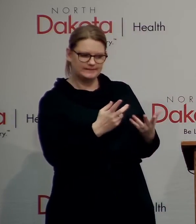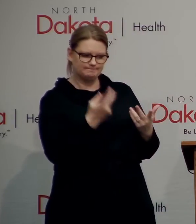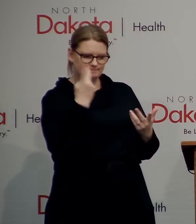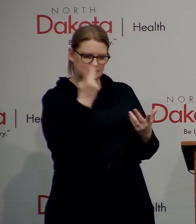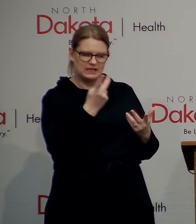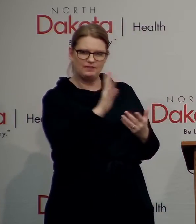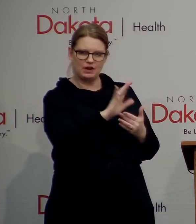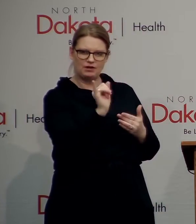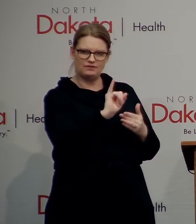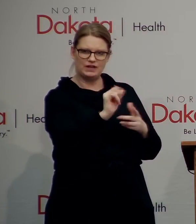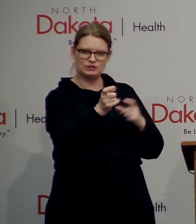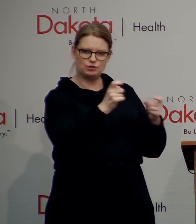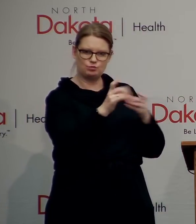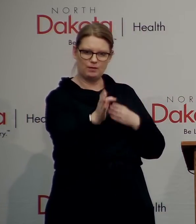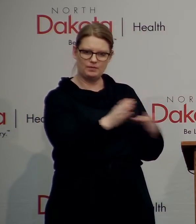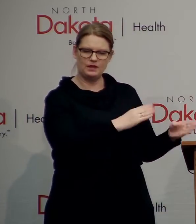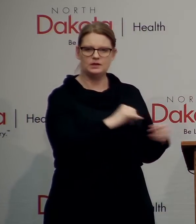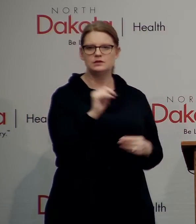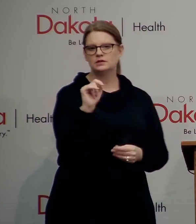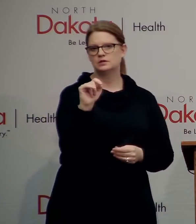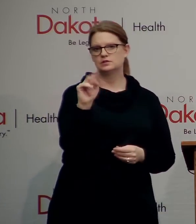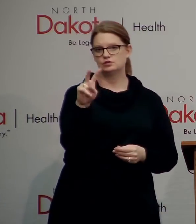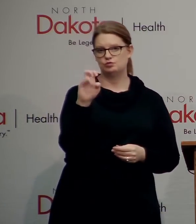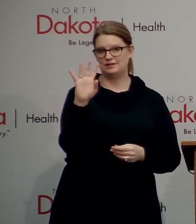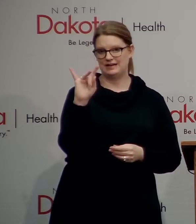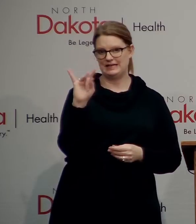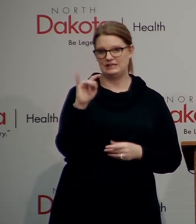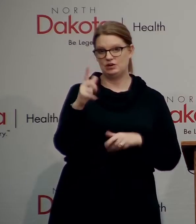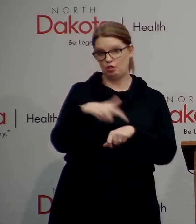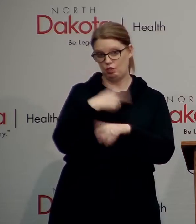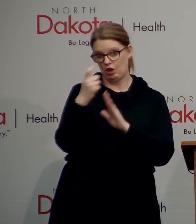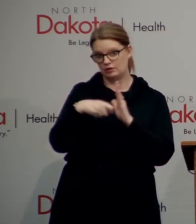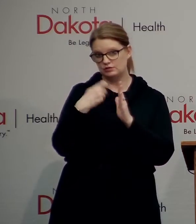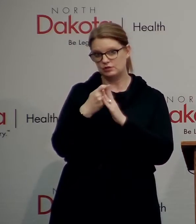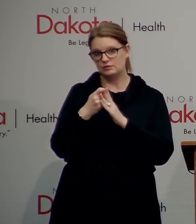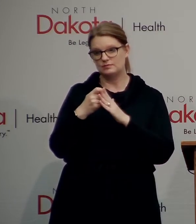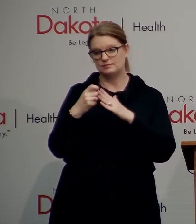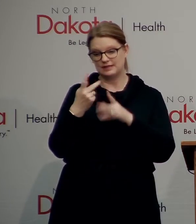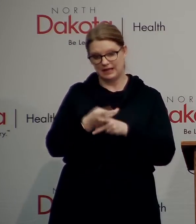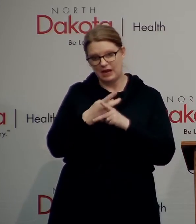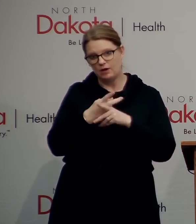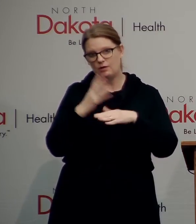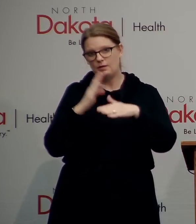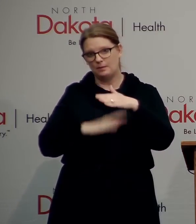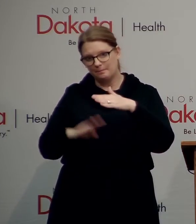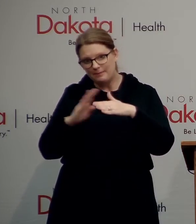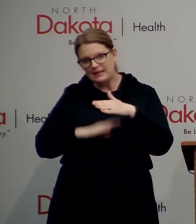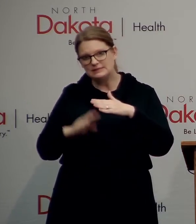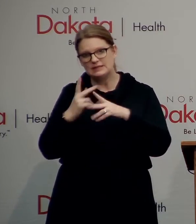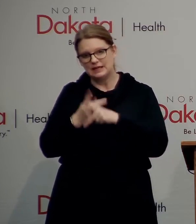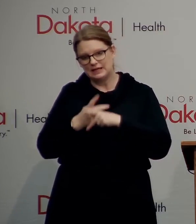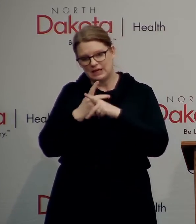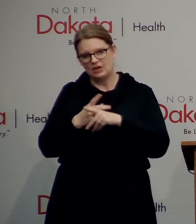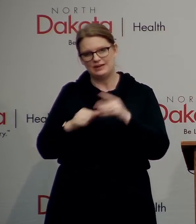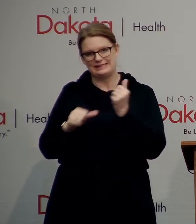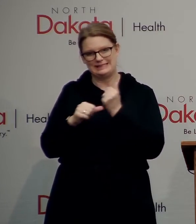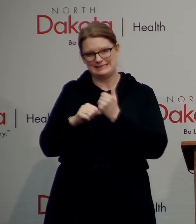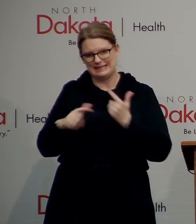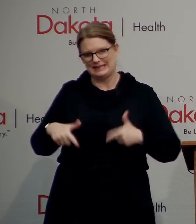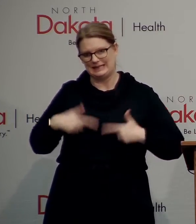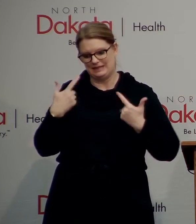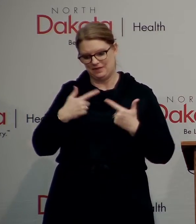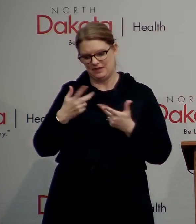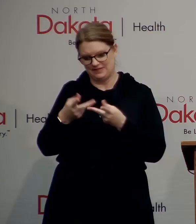control plan. There are 218 long-term care, basic care, assisted living facilities in the state. That's